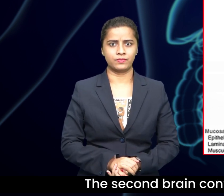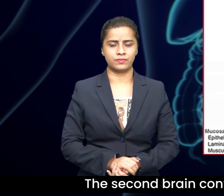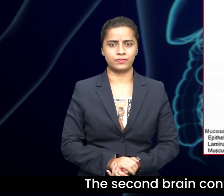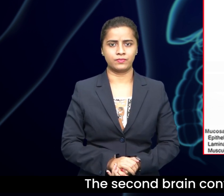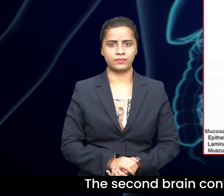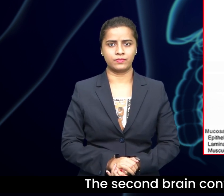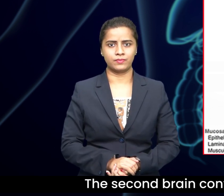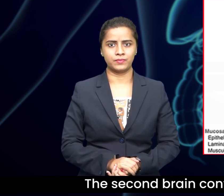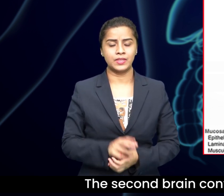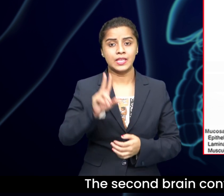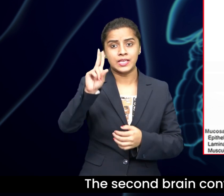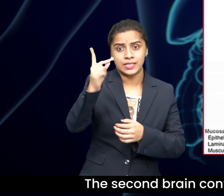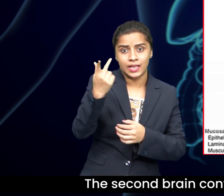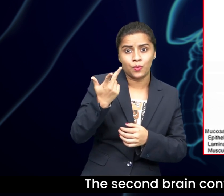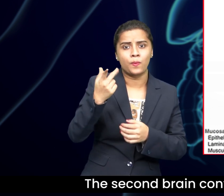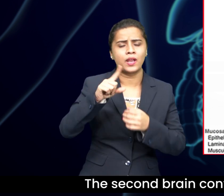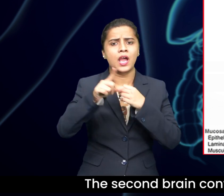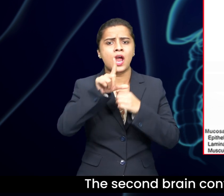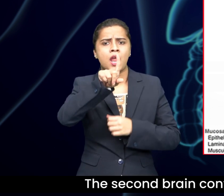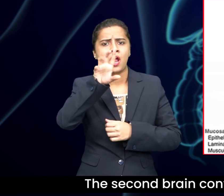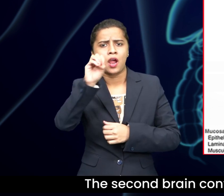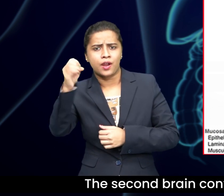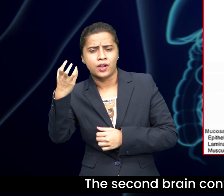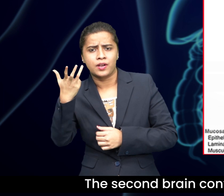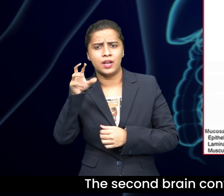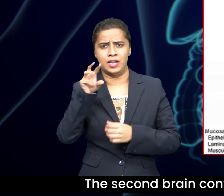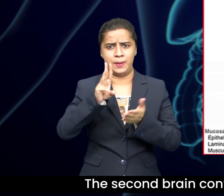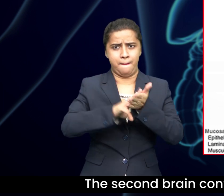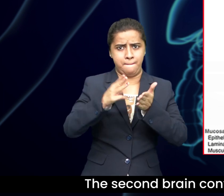The second brain contains about 100 million neurons.